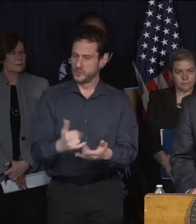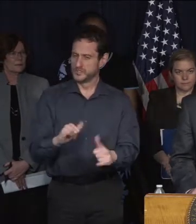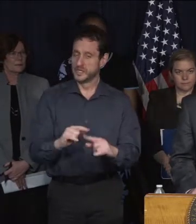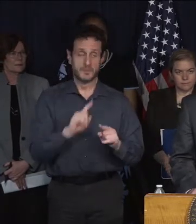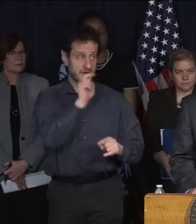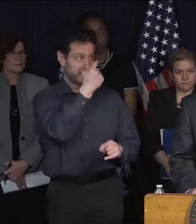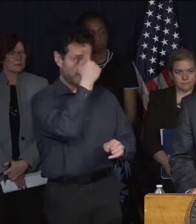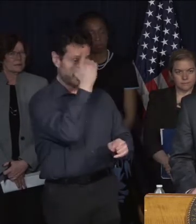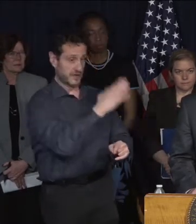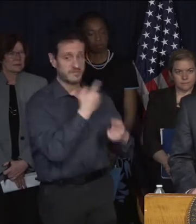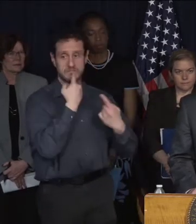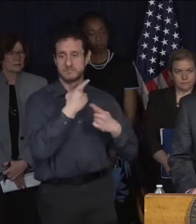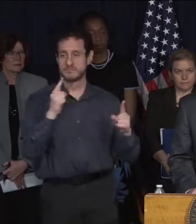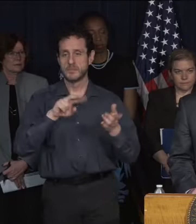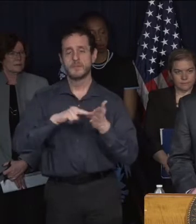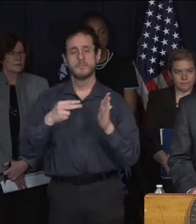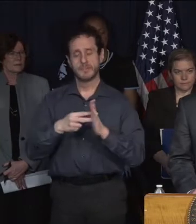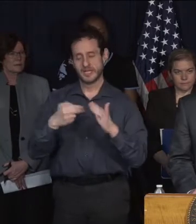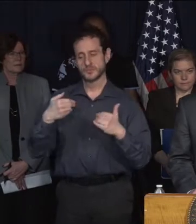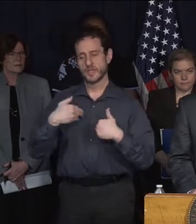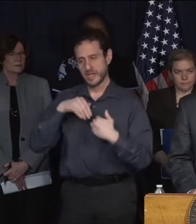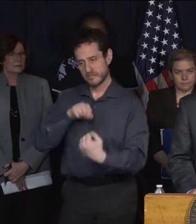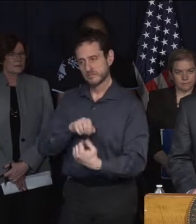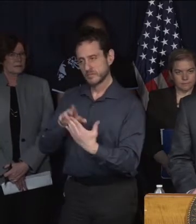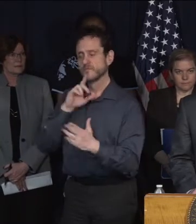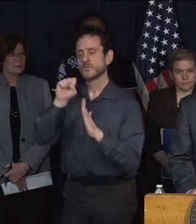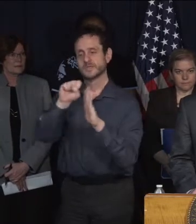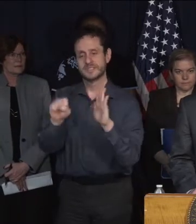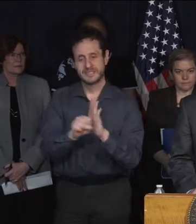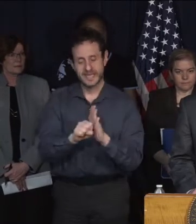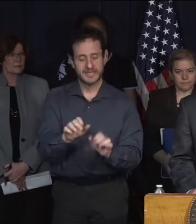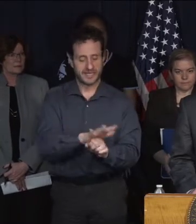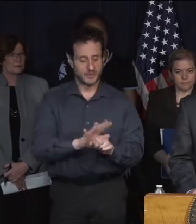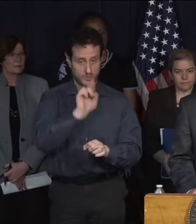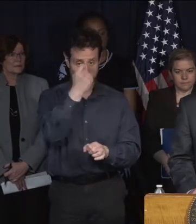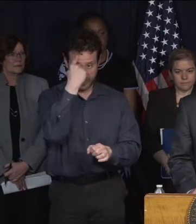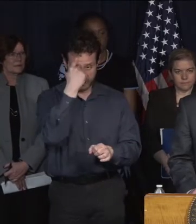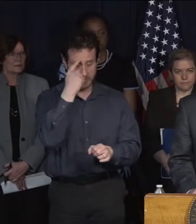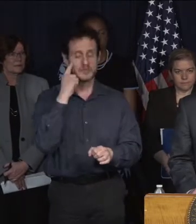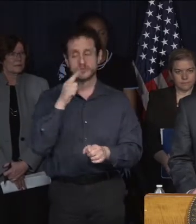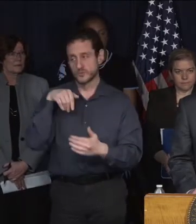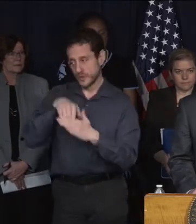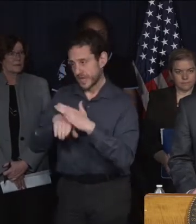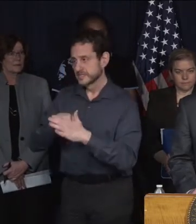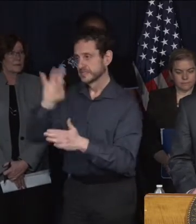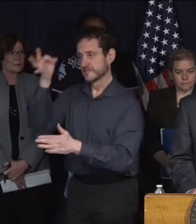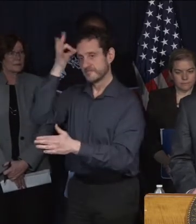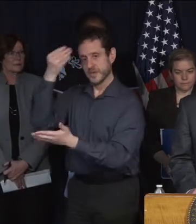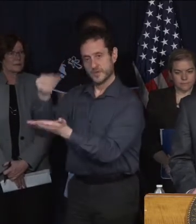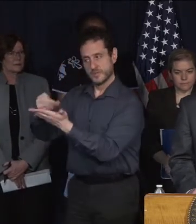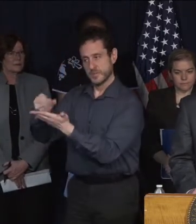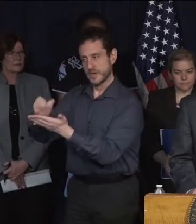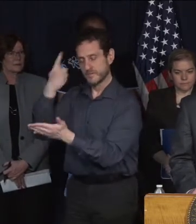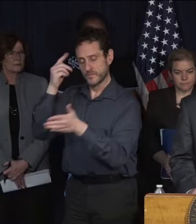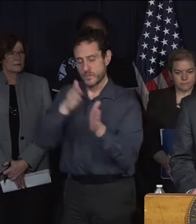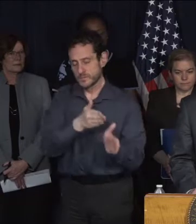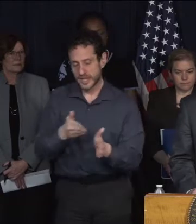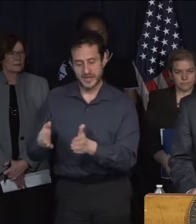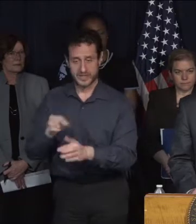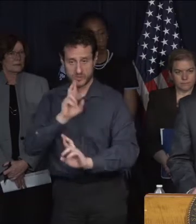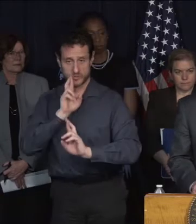provides an avenue for state and local governments to access federal funding for our planning and our response